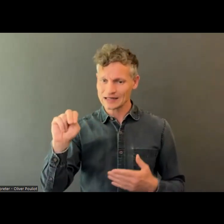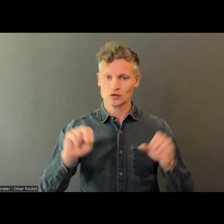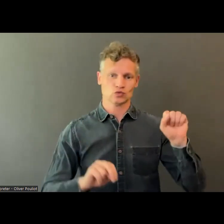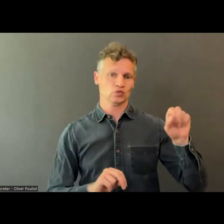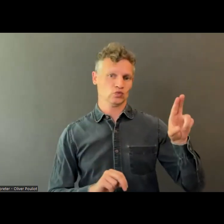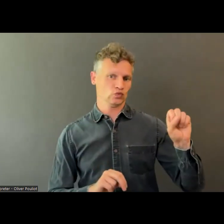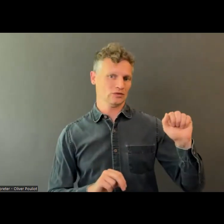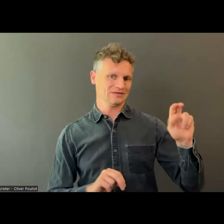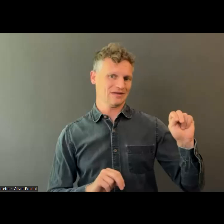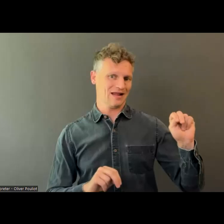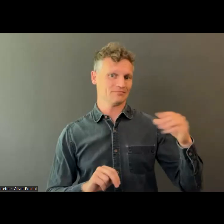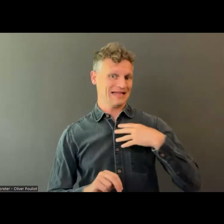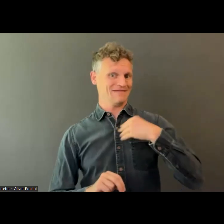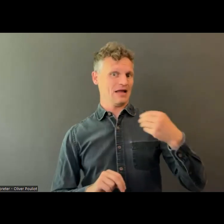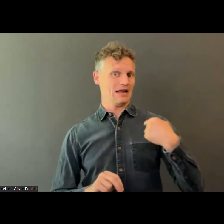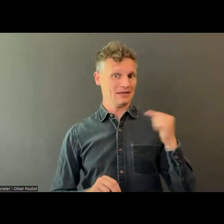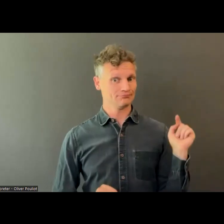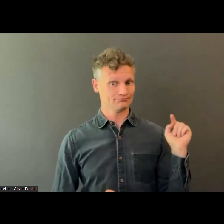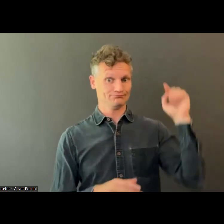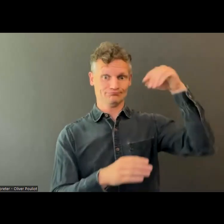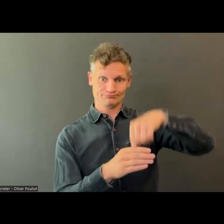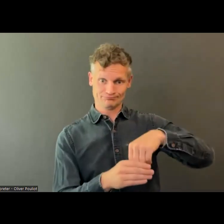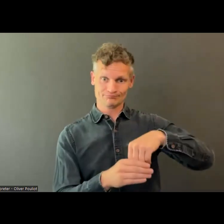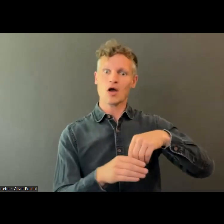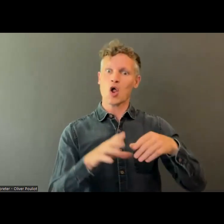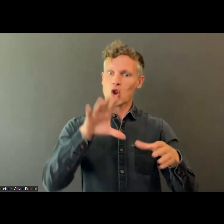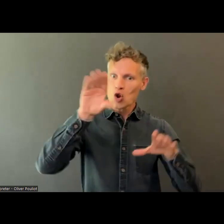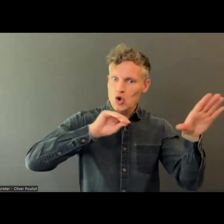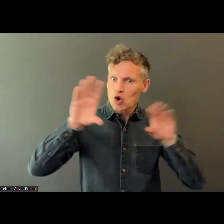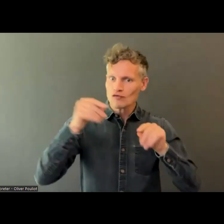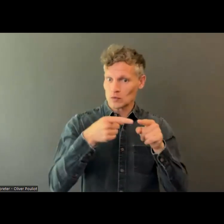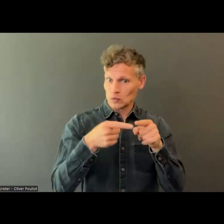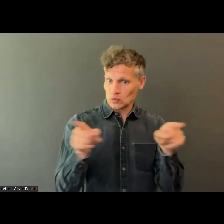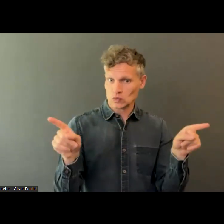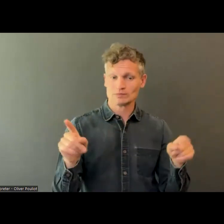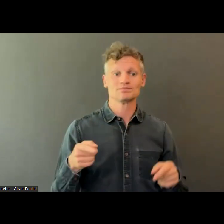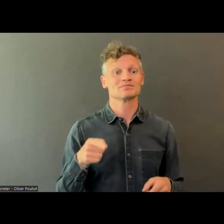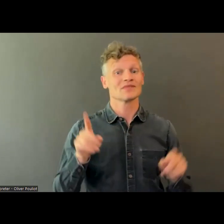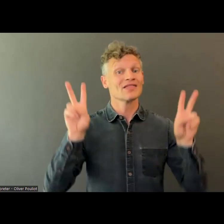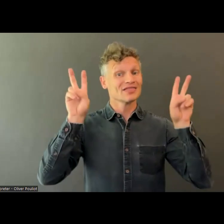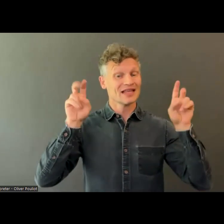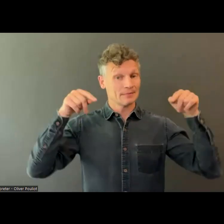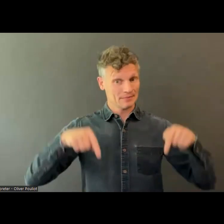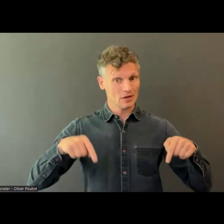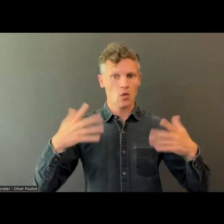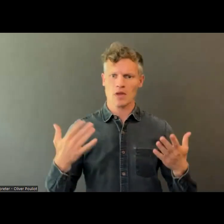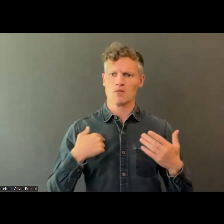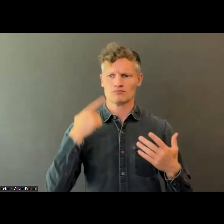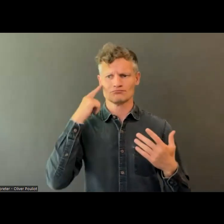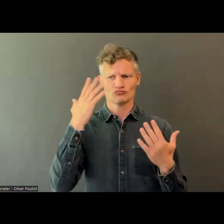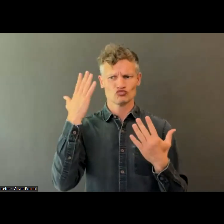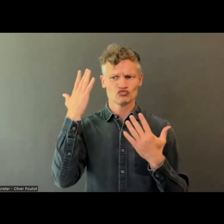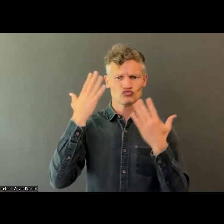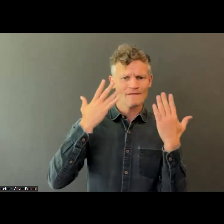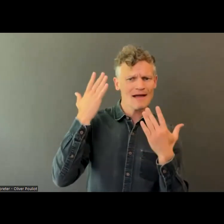discussion today and to learn from all of you. The theme of this session has given me the opportunity to really reflect on what the power of procurement